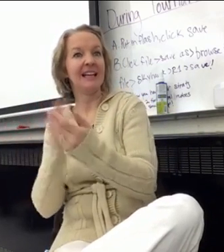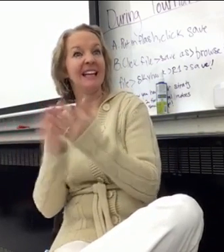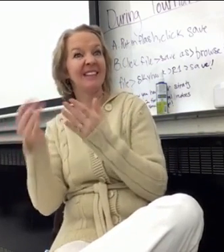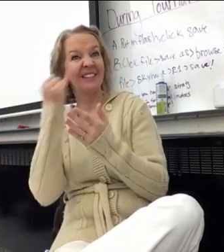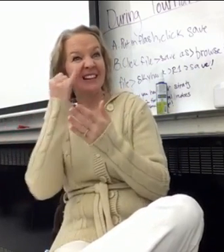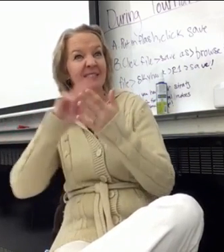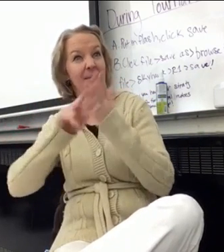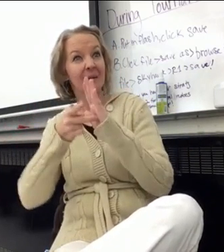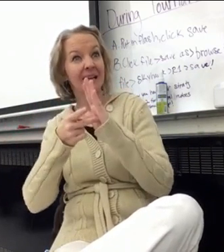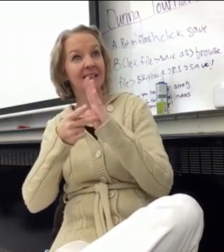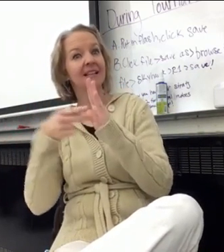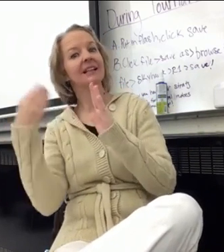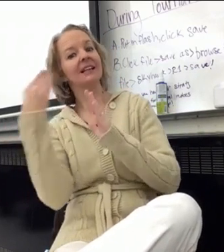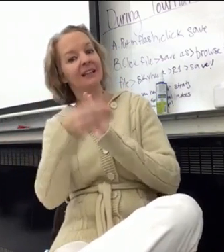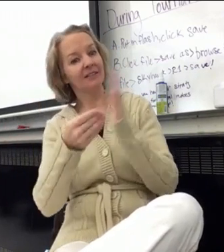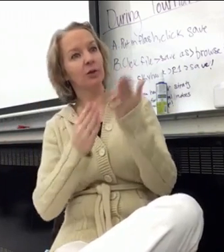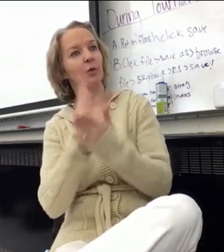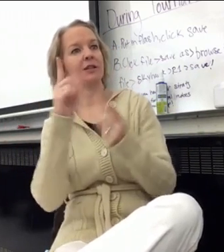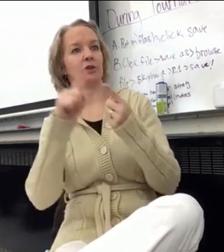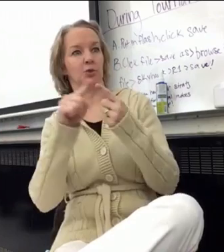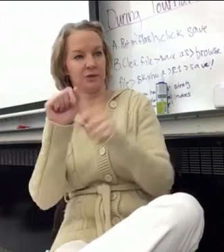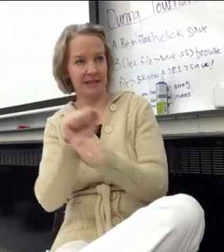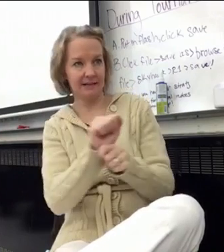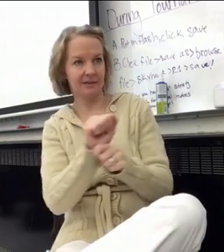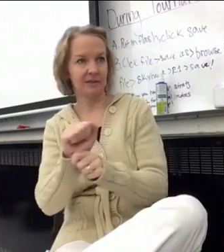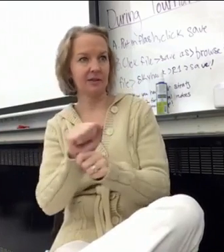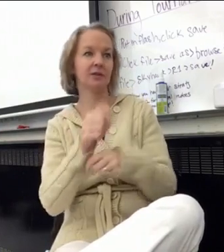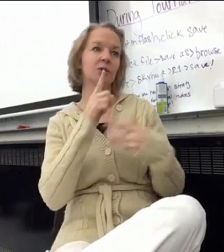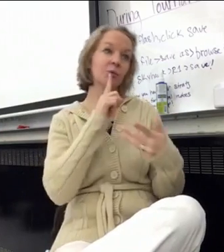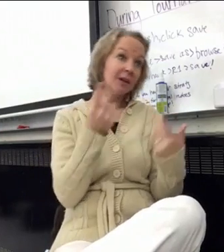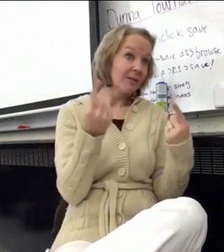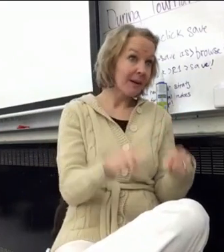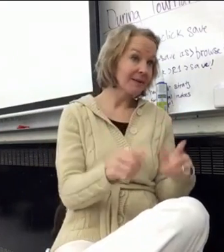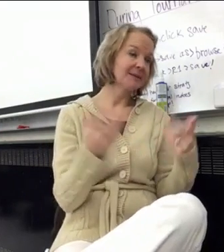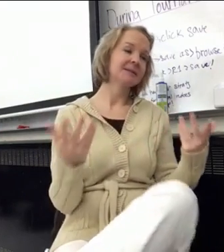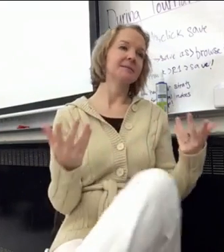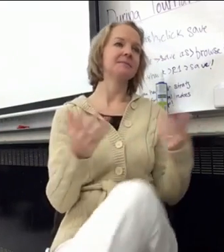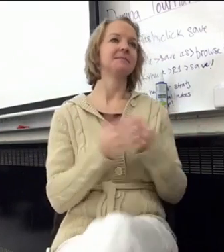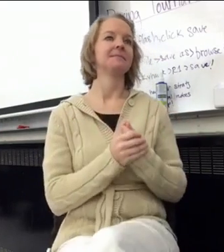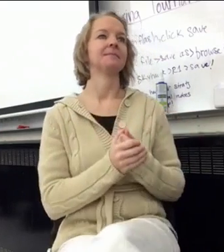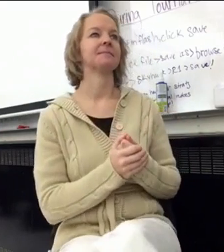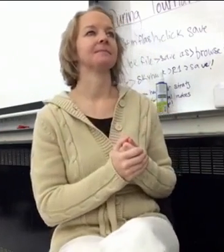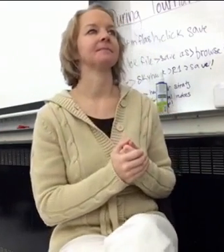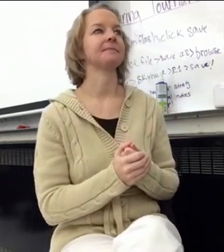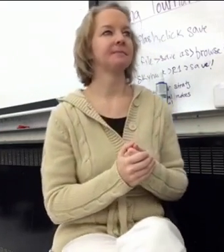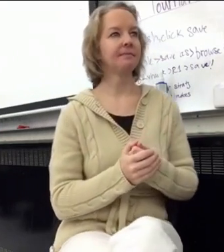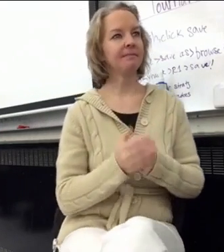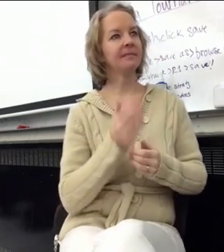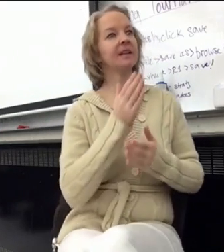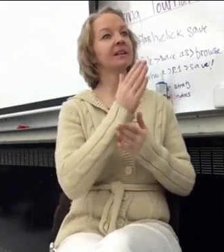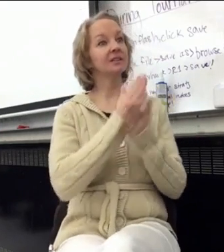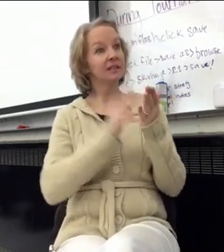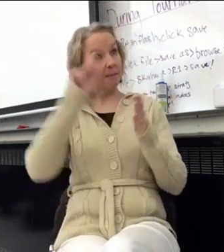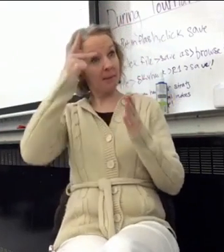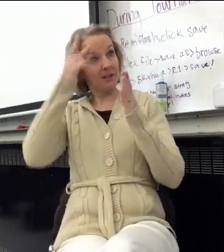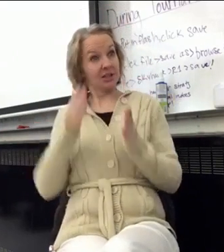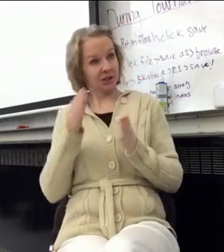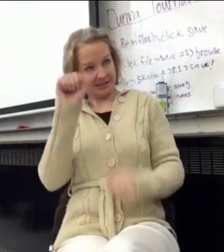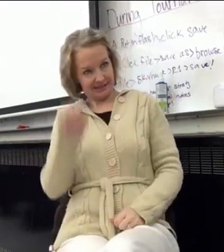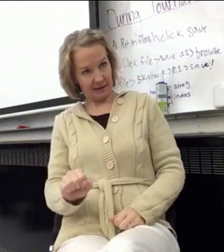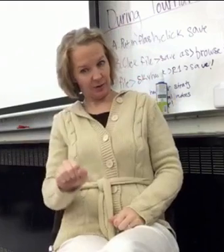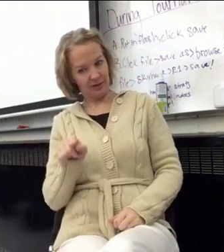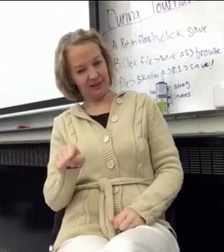meant giving rights to slaves. So here's basically what happens. There are some politicians in the